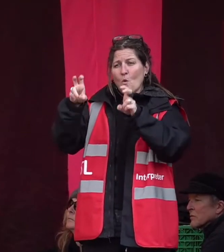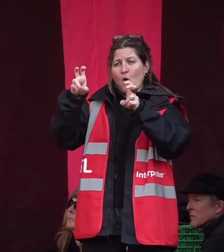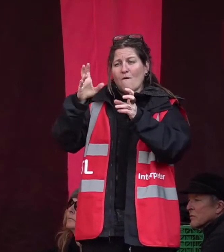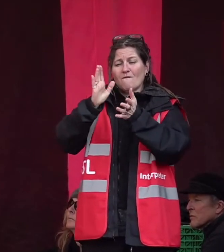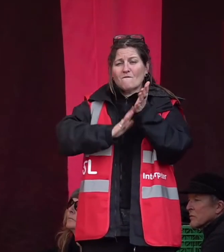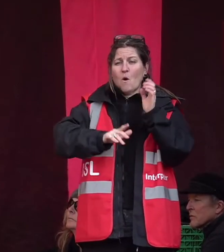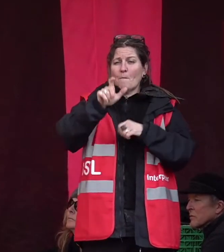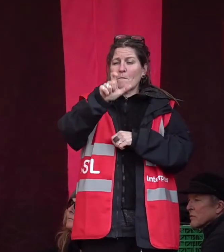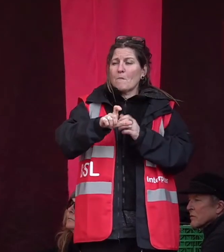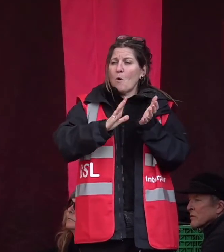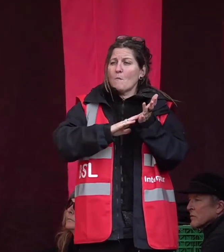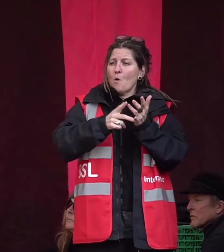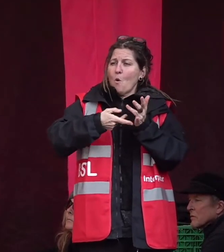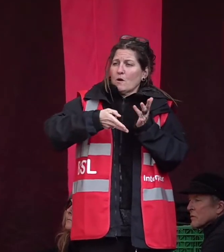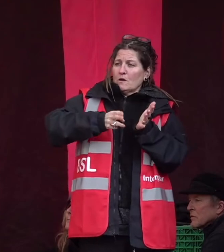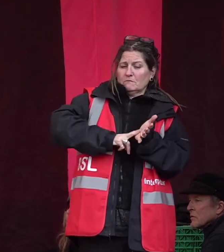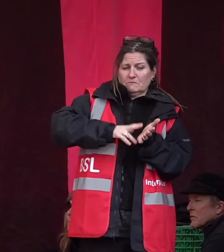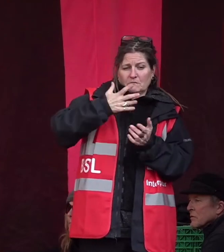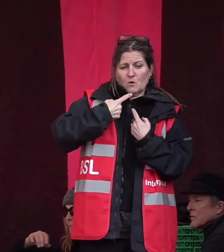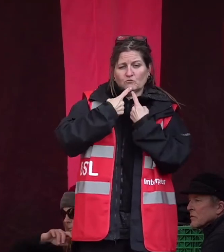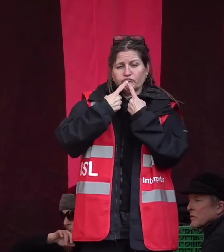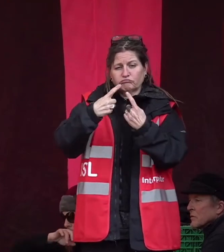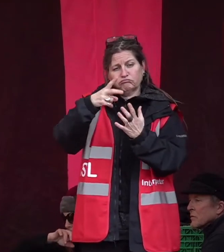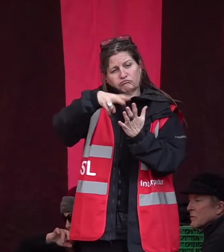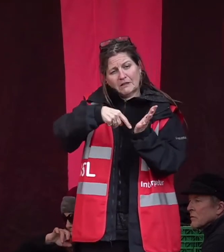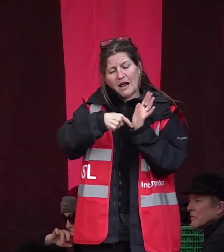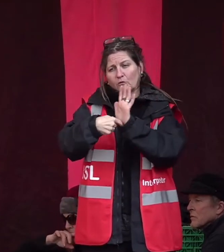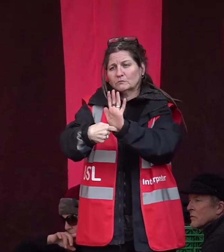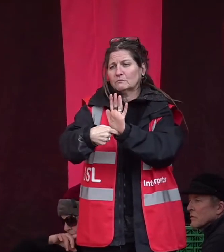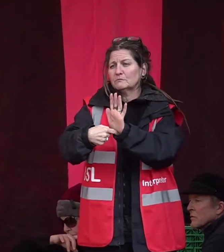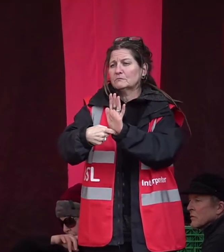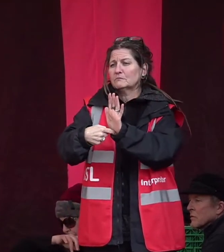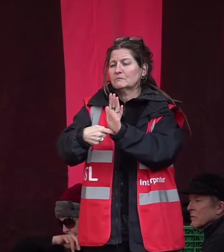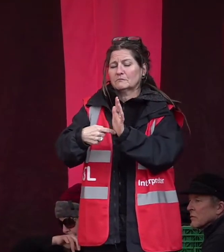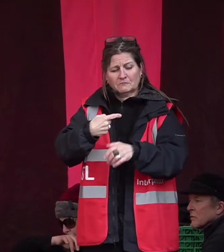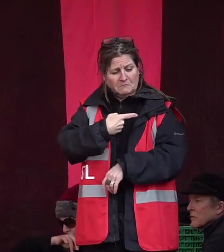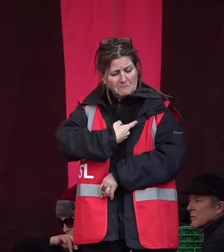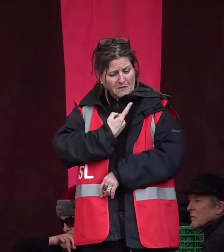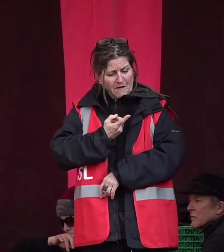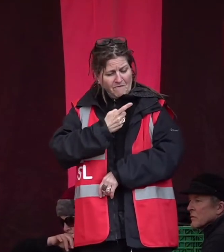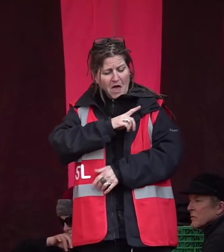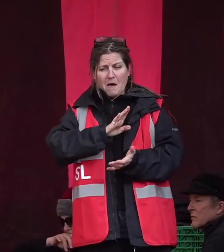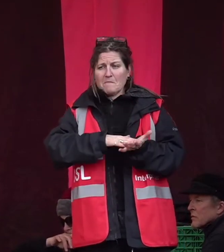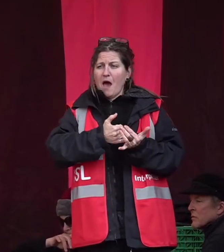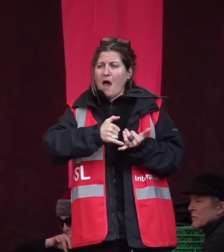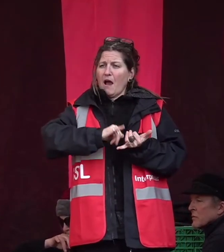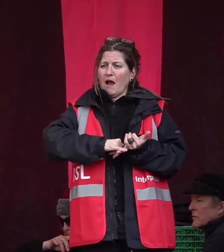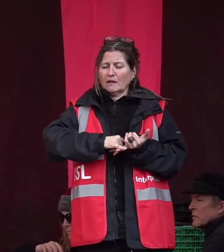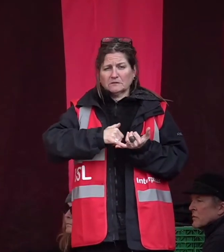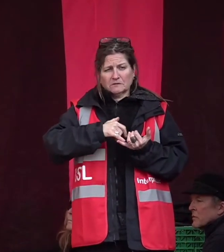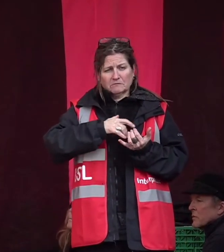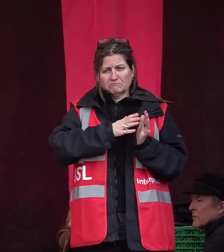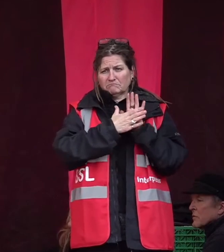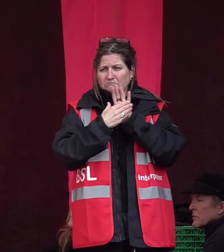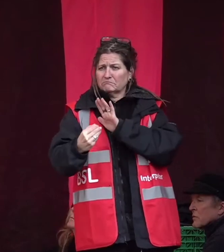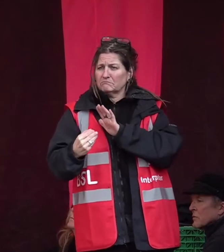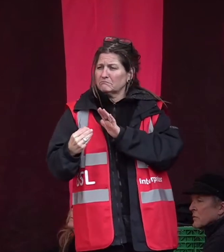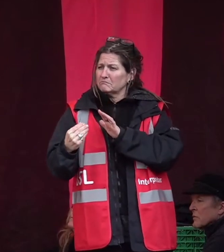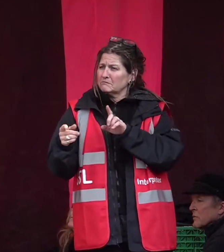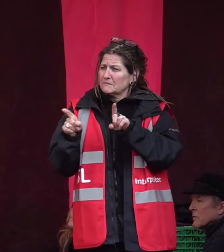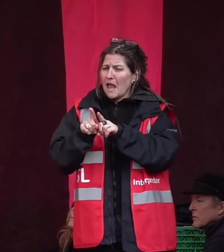here that I'd like to read out to you. Marcus and I demonstrated what any two ordinary people will